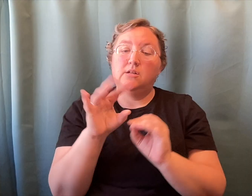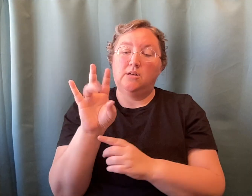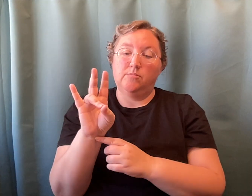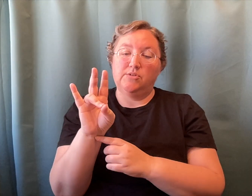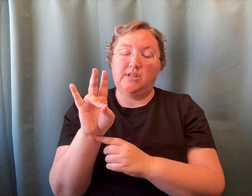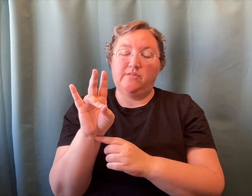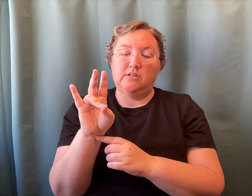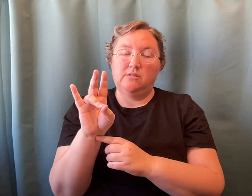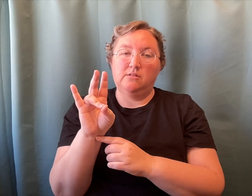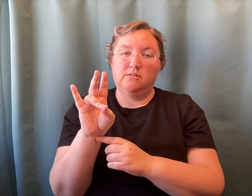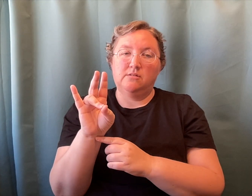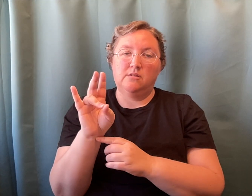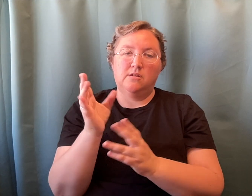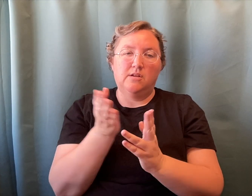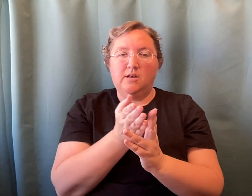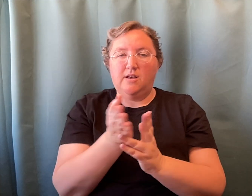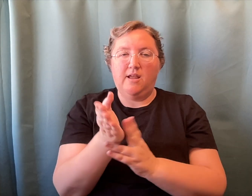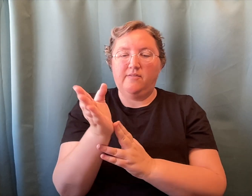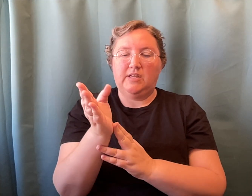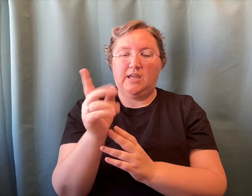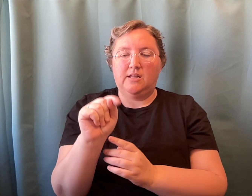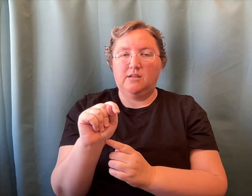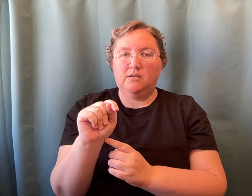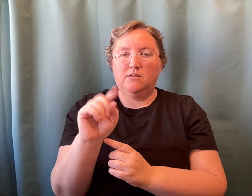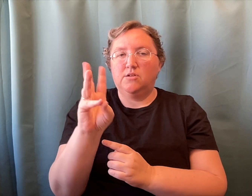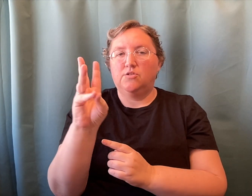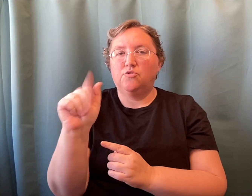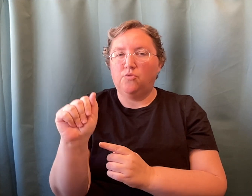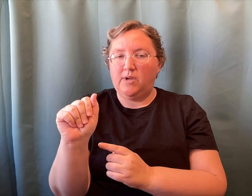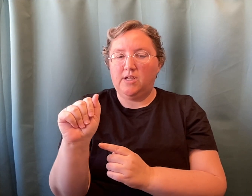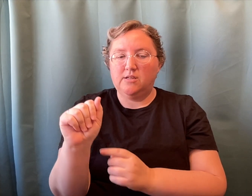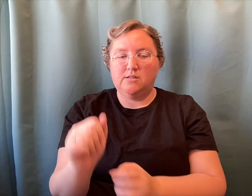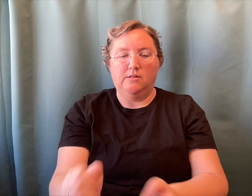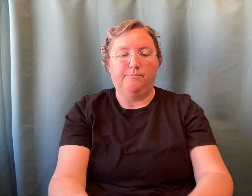number 7, navigating TWA ASL.